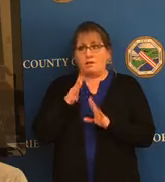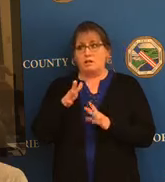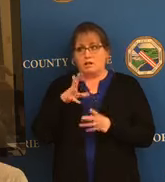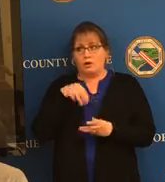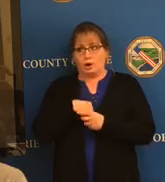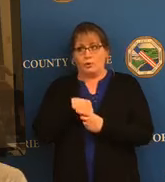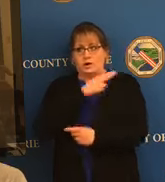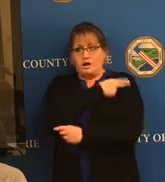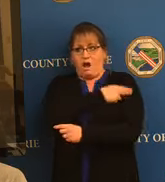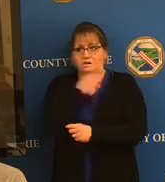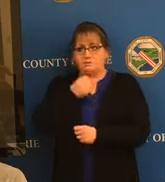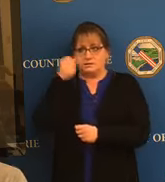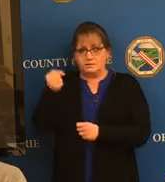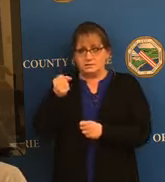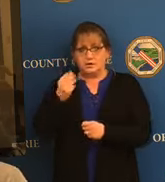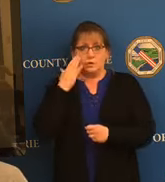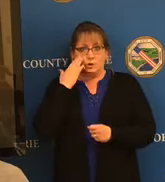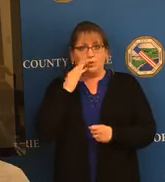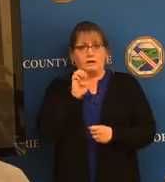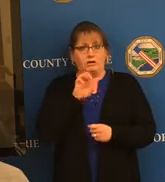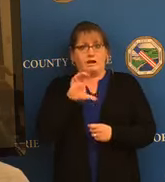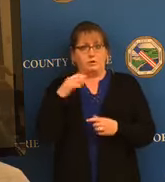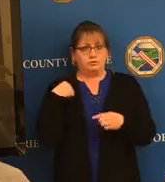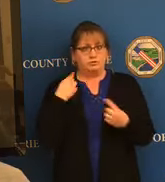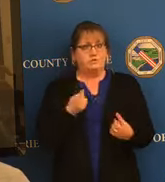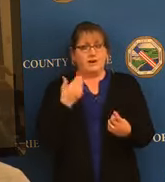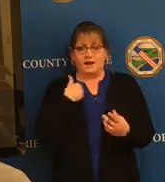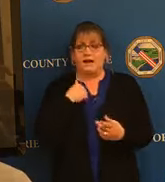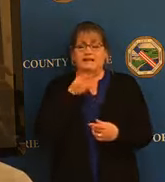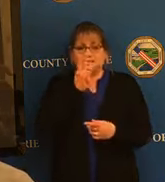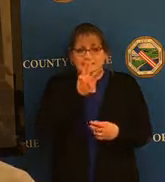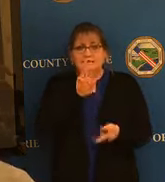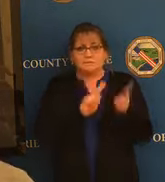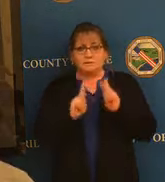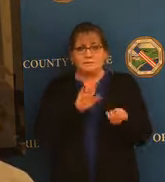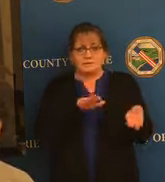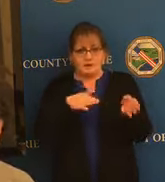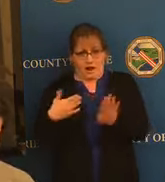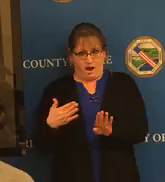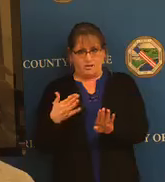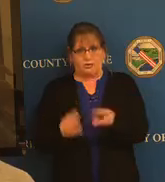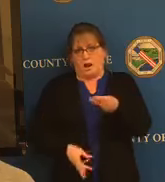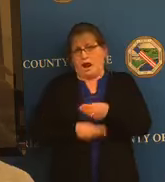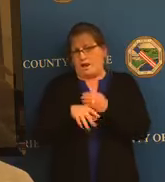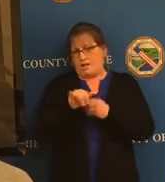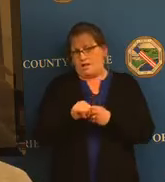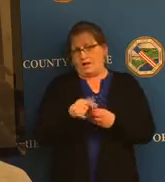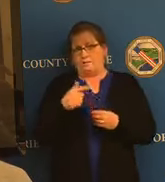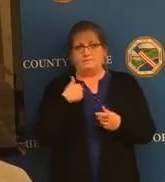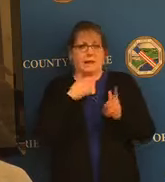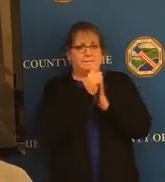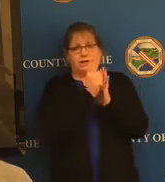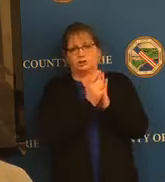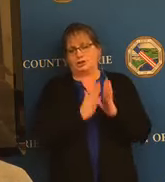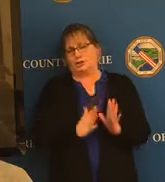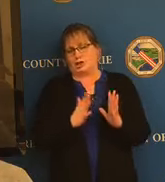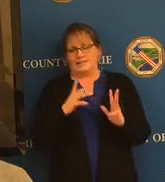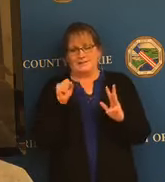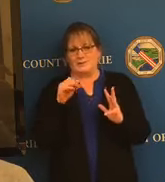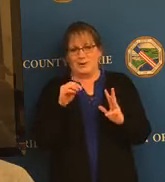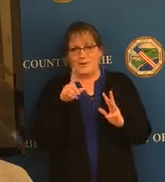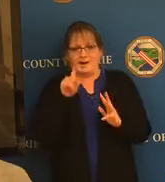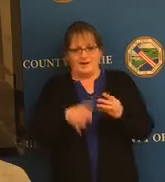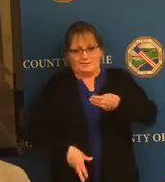noted, 6 deaths so far in Erie County. So once again, the proviso, we put that out there. I'm an attorney by trade, so I like having